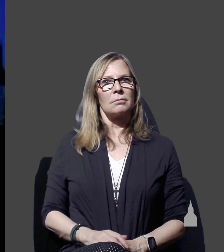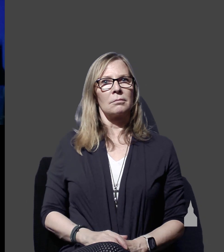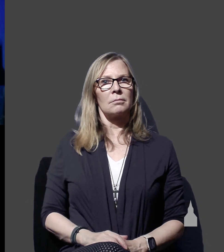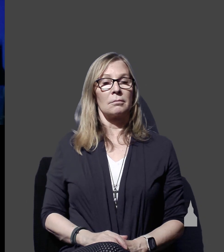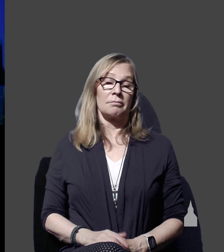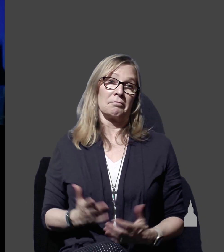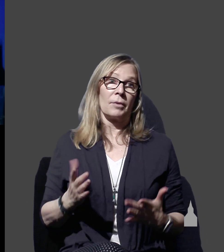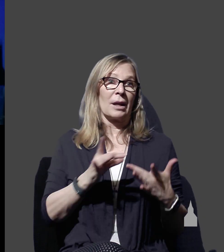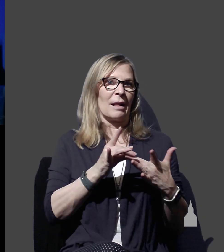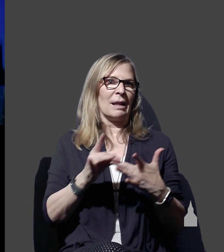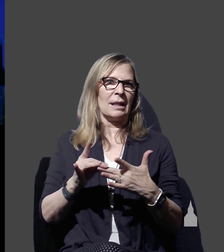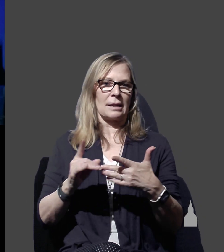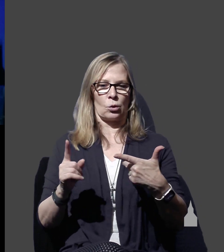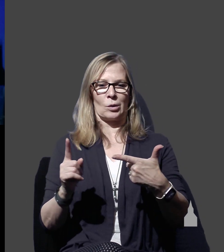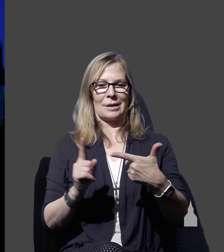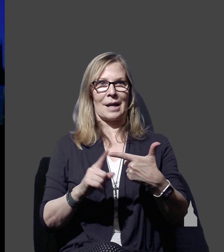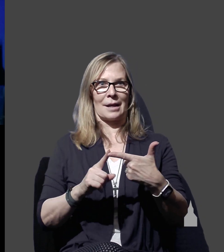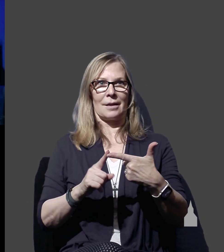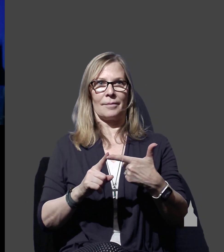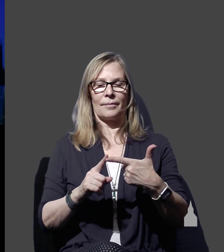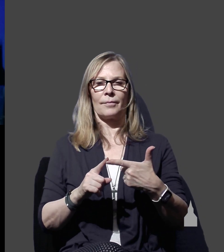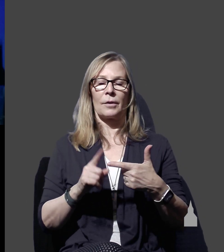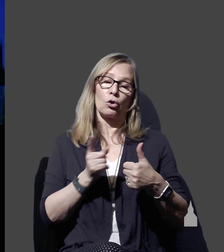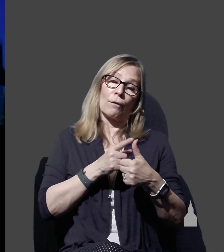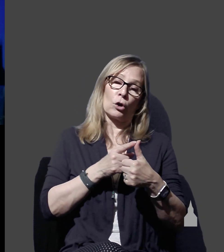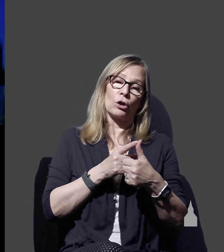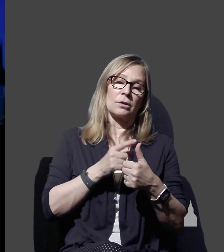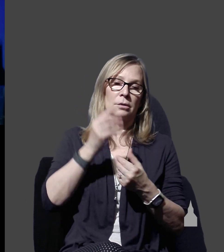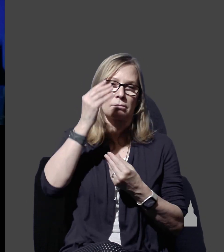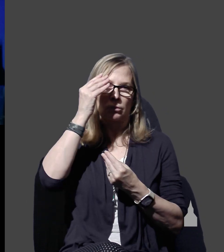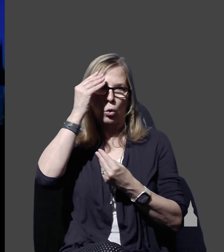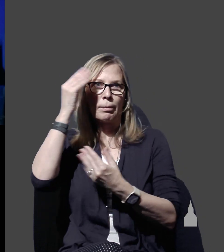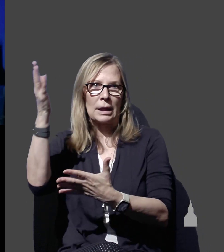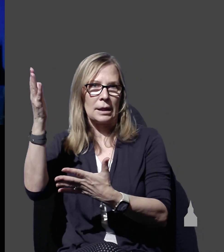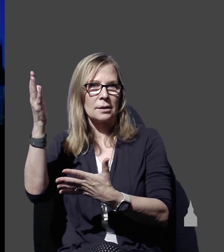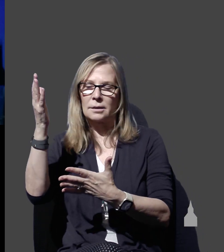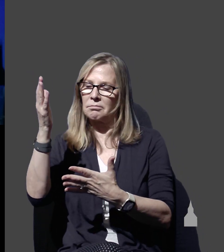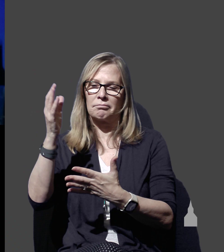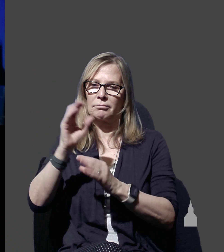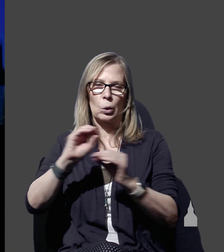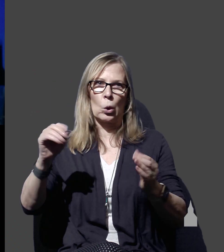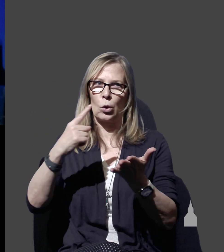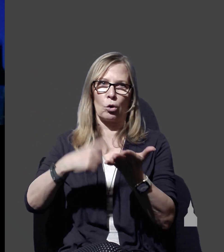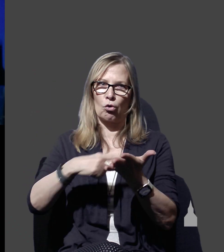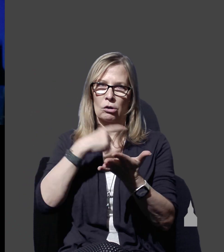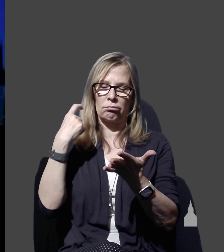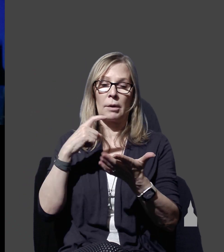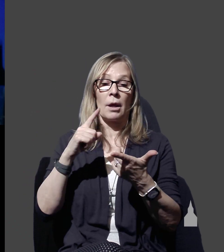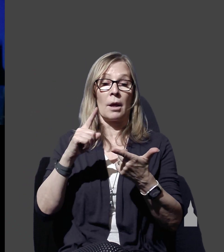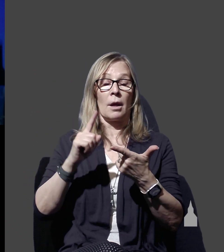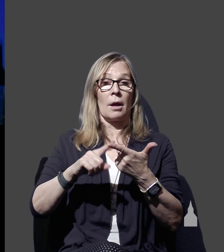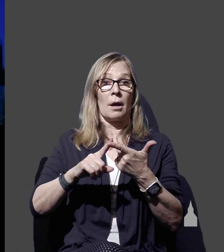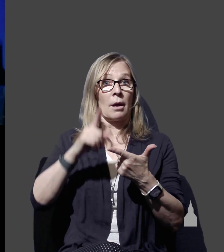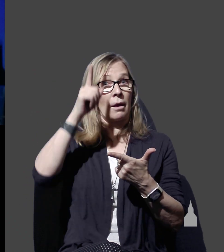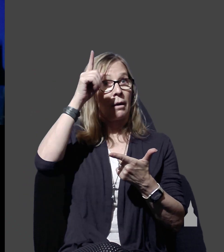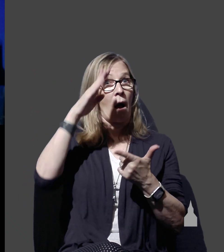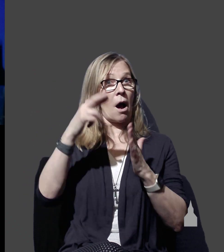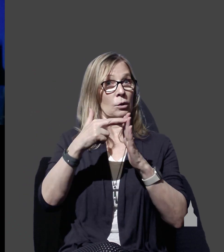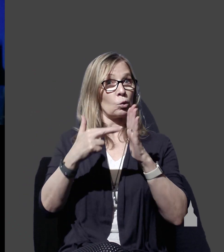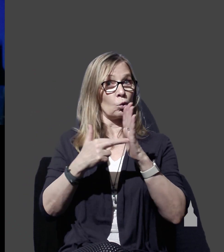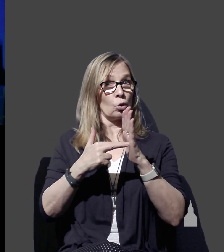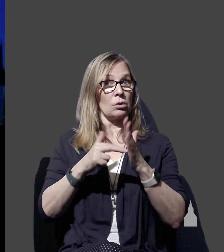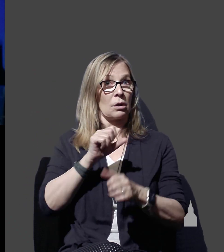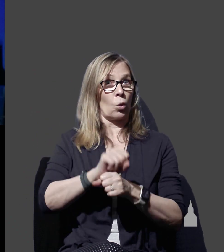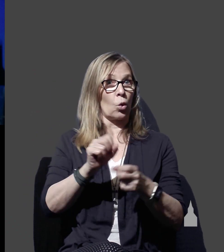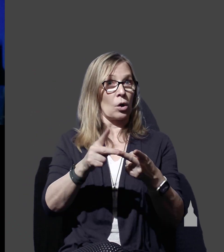That really leads us to the second point. Obedience and submission are non-negotiable, but God's standards for Christians in the workplace also include a second